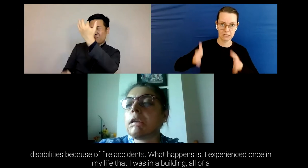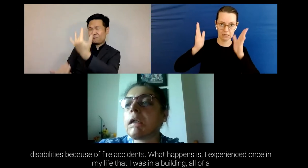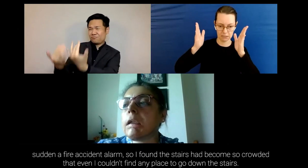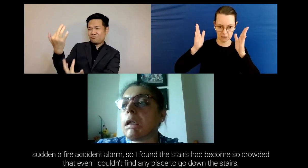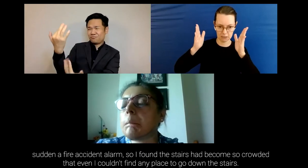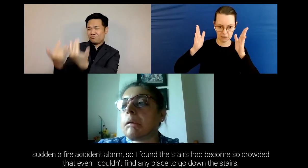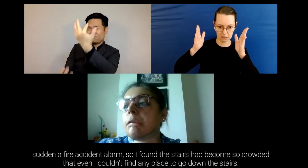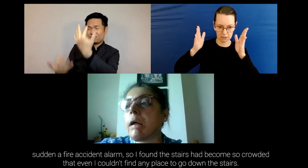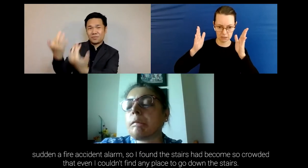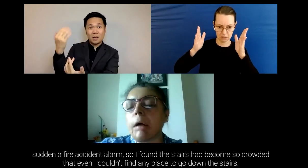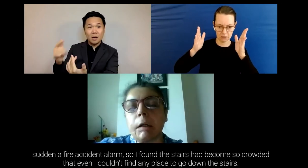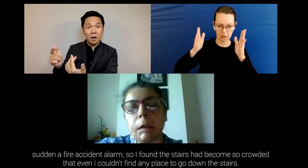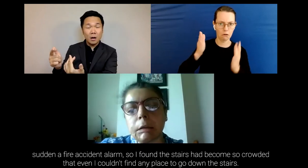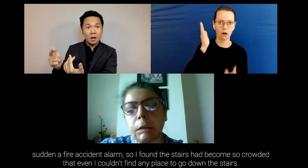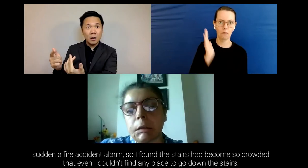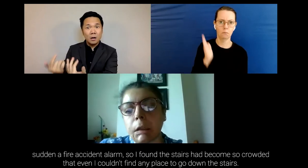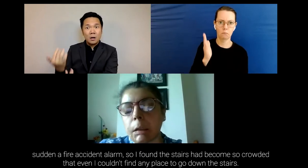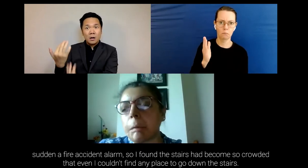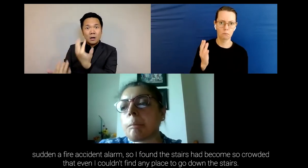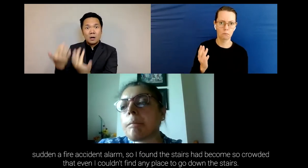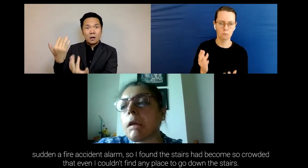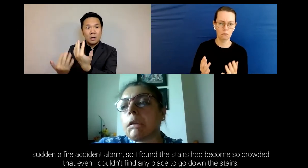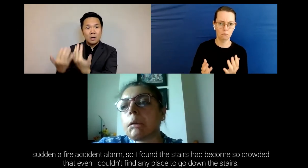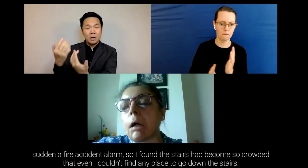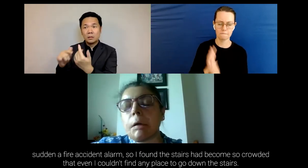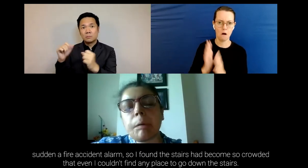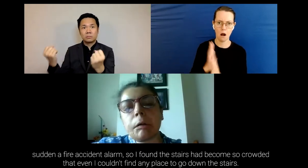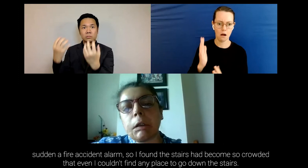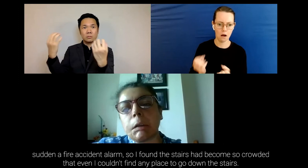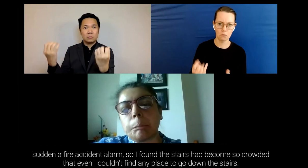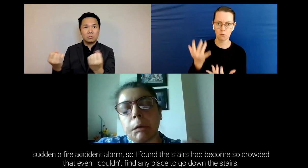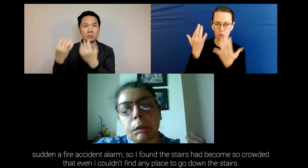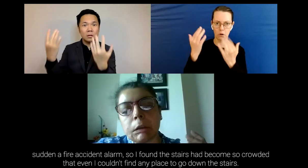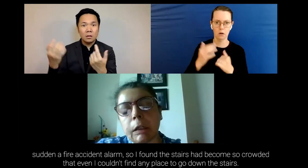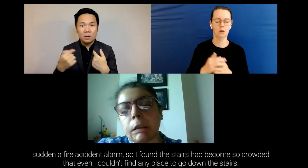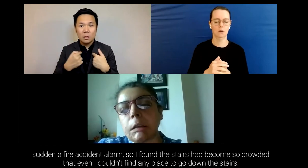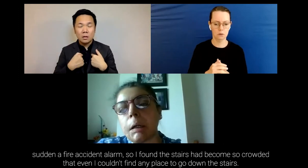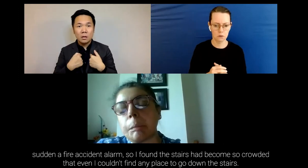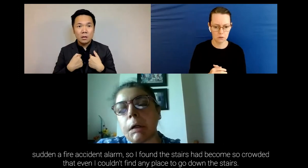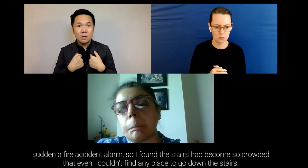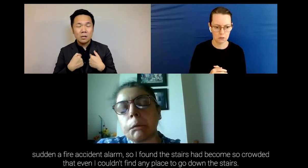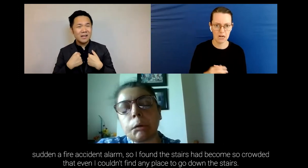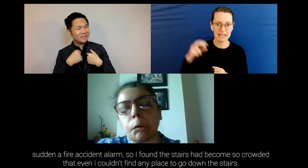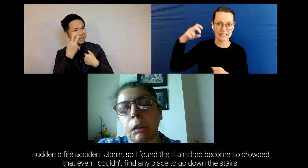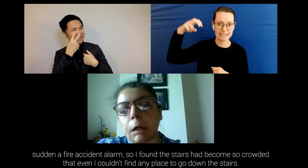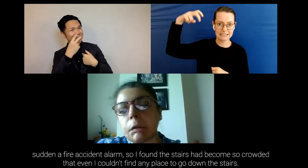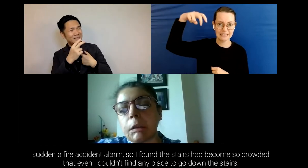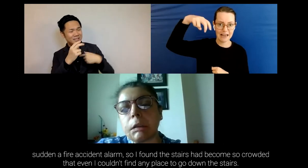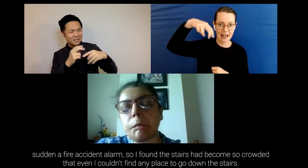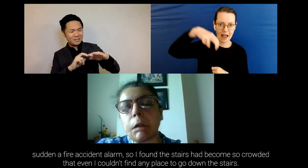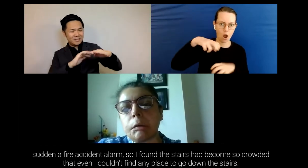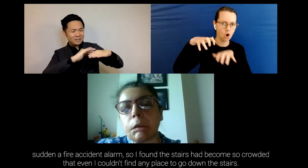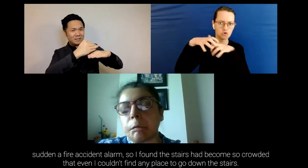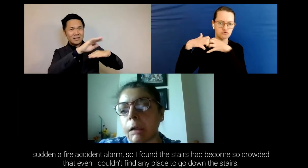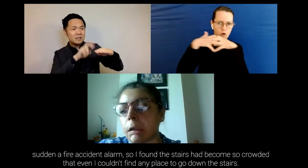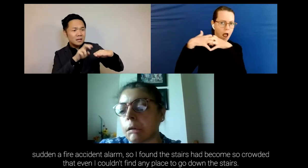all on a sudden about fire accident alarming. So I found that the stairs have become so crowded that